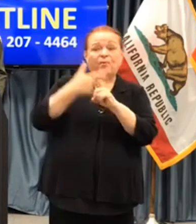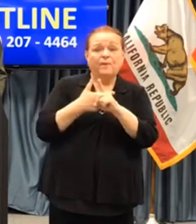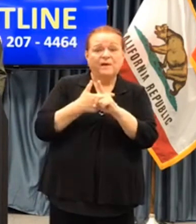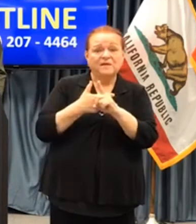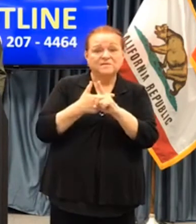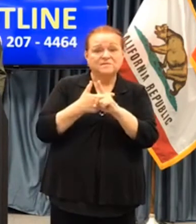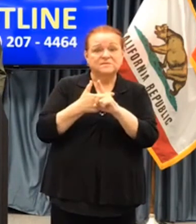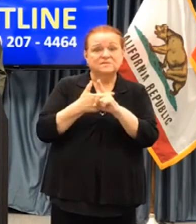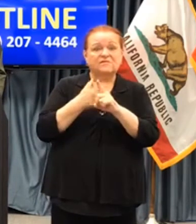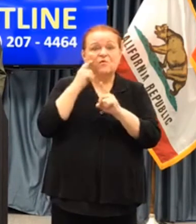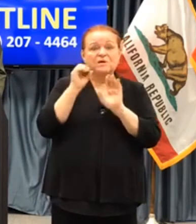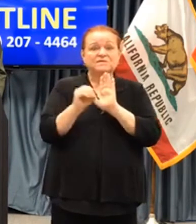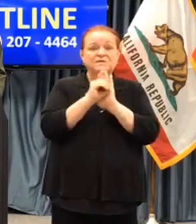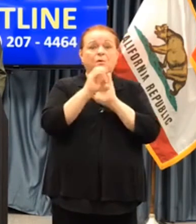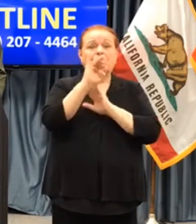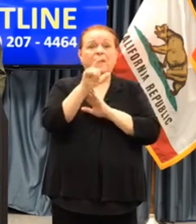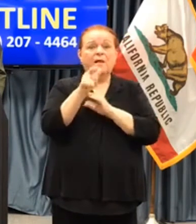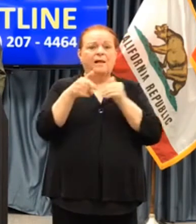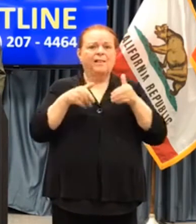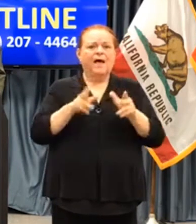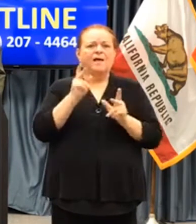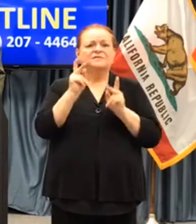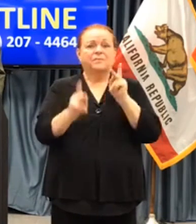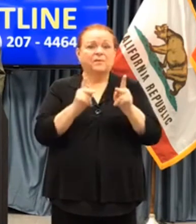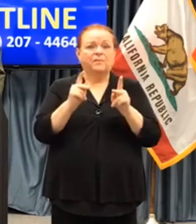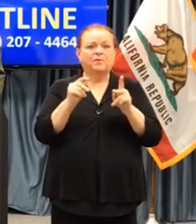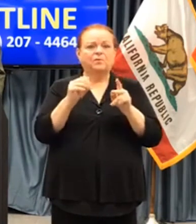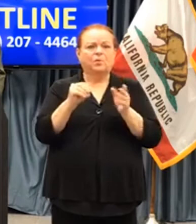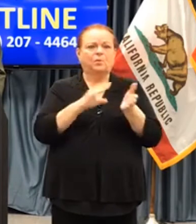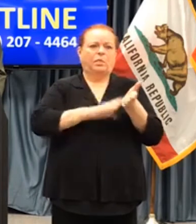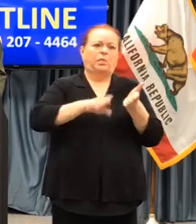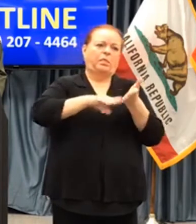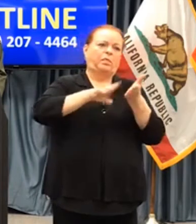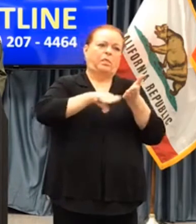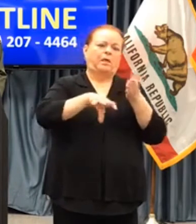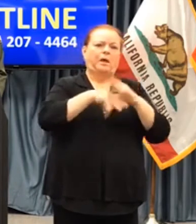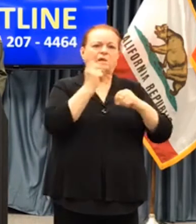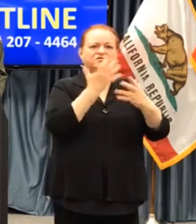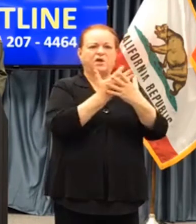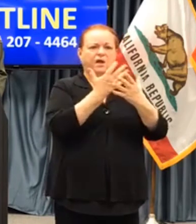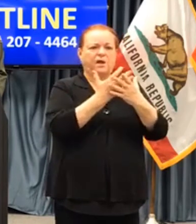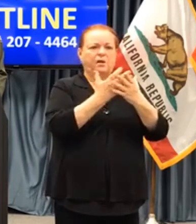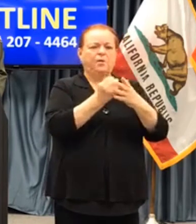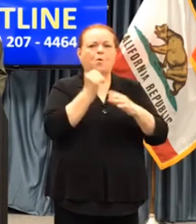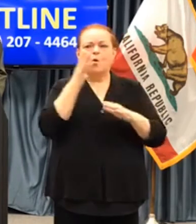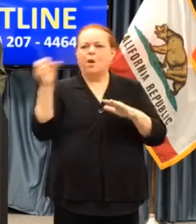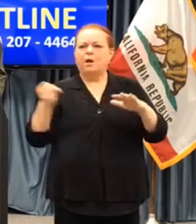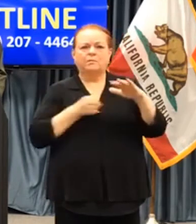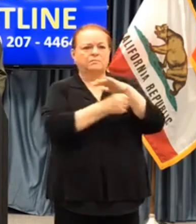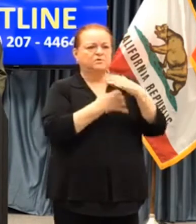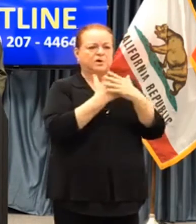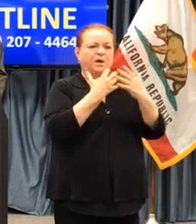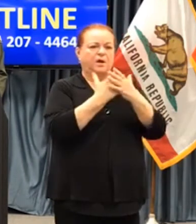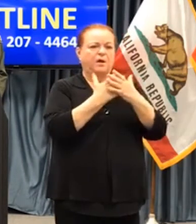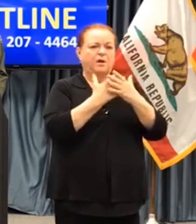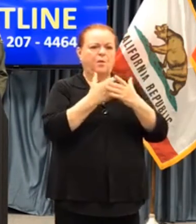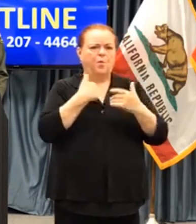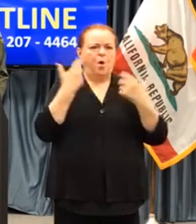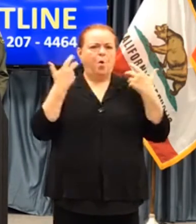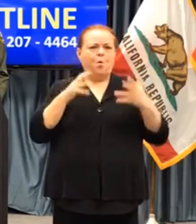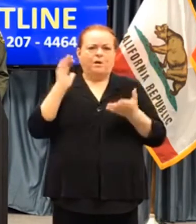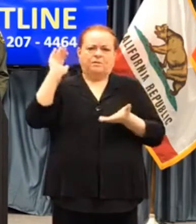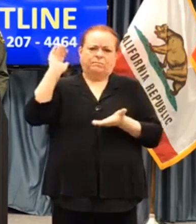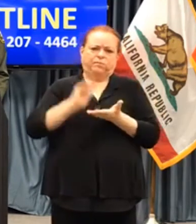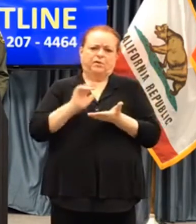zero bail schedule that allows people to continue to be released or not brought to jail when we're already 38% down